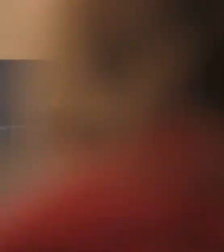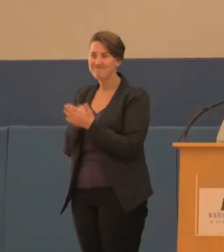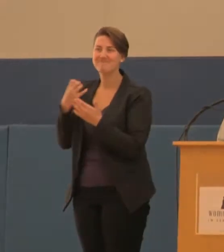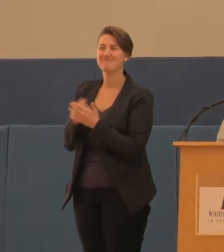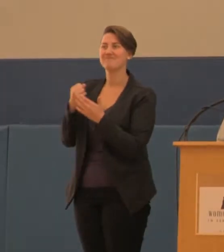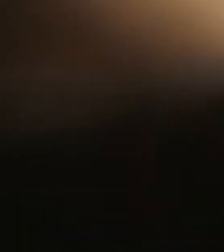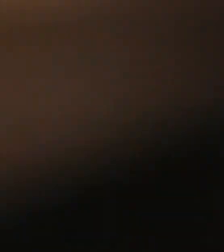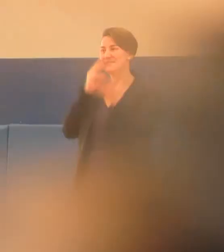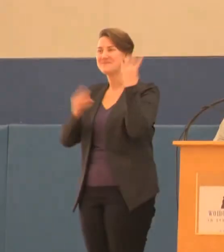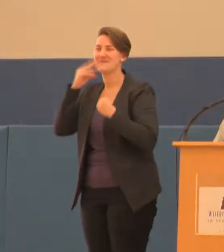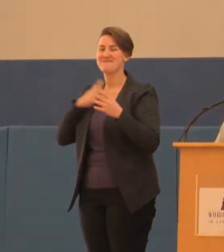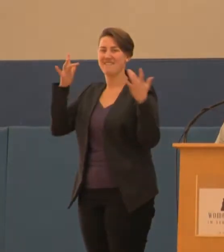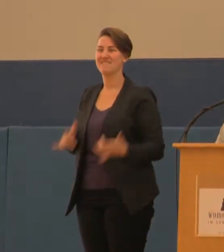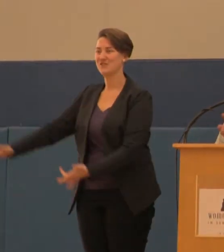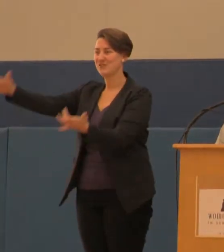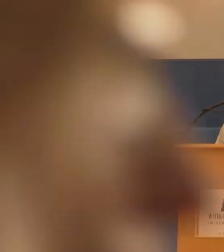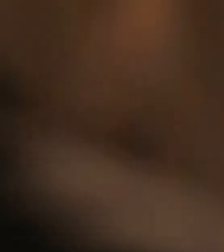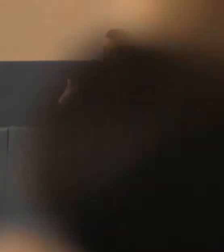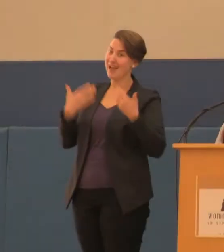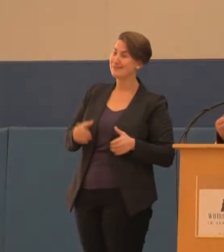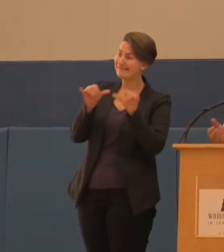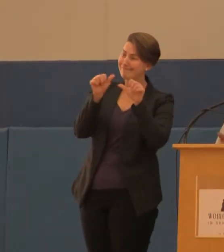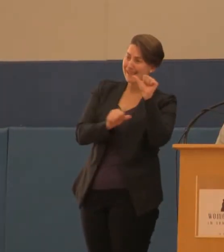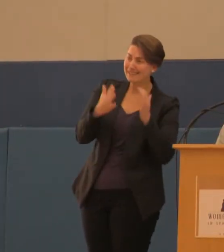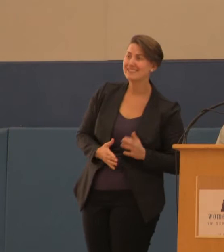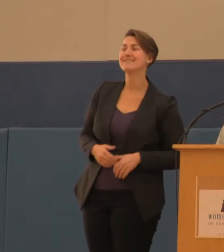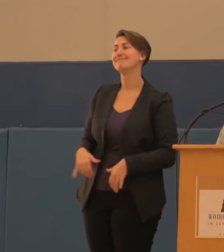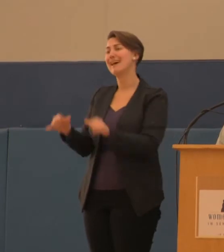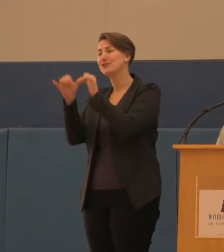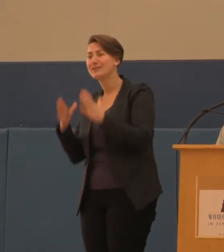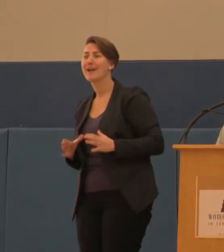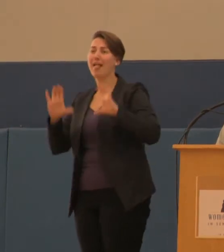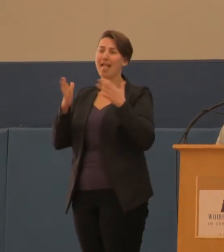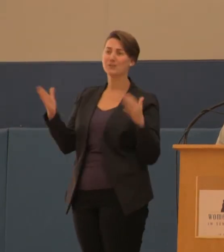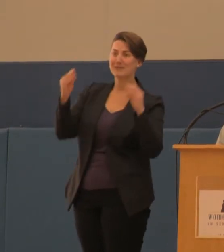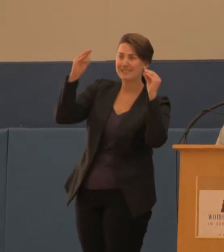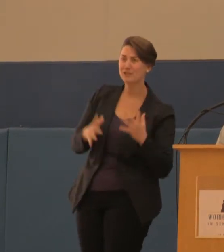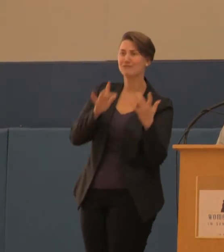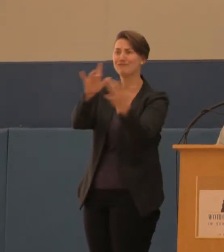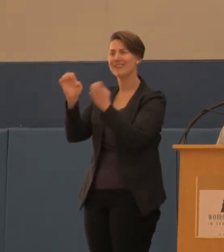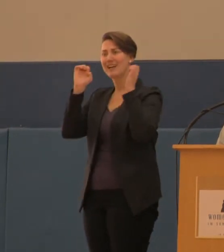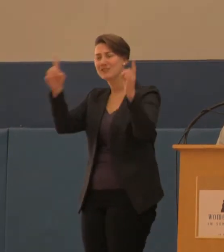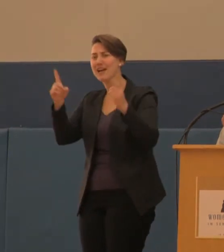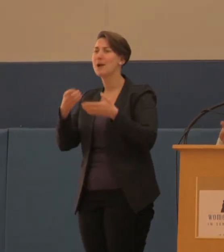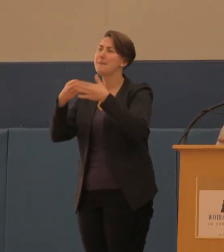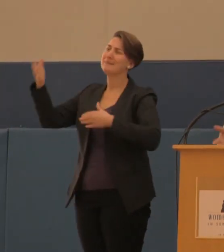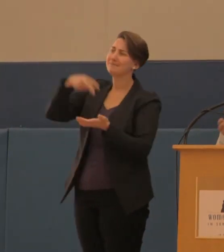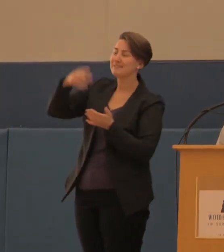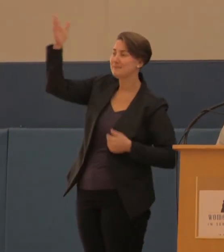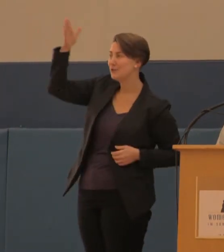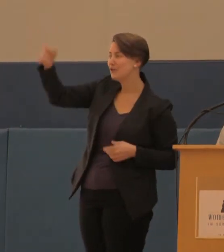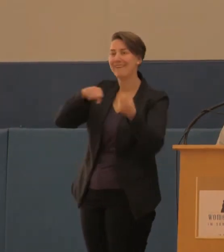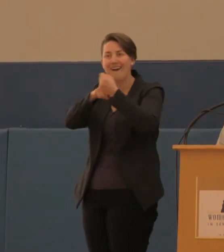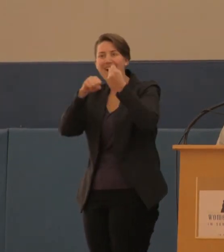been having. I'm a scientist, I'm an engineer, I'm a classroom teacher, outreach educator, public speaker, author, I'm an advocate